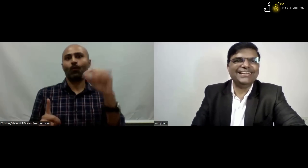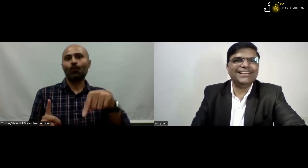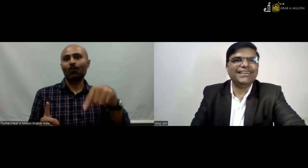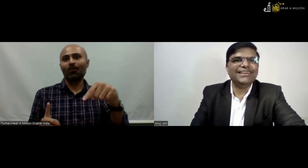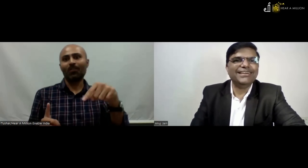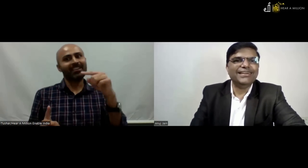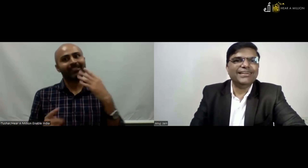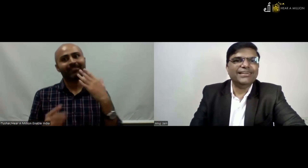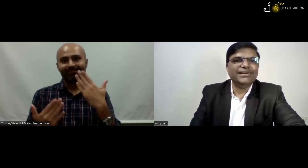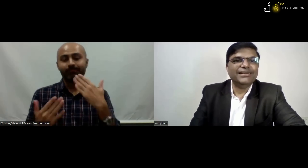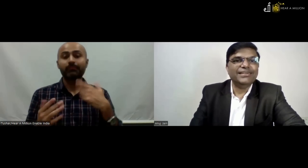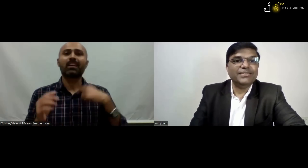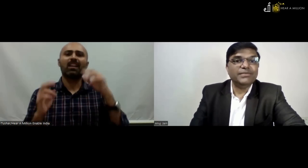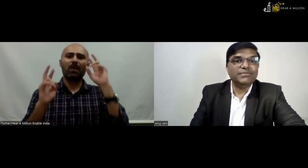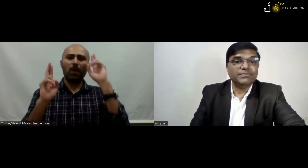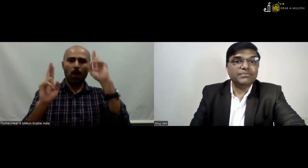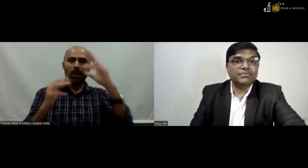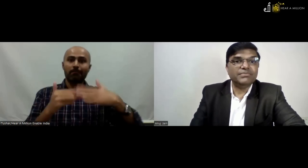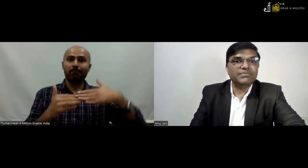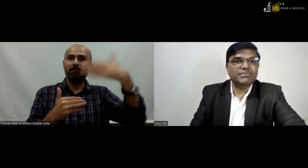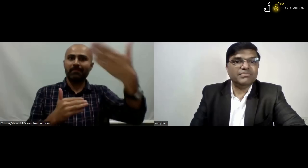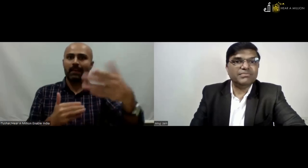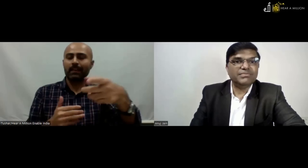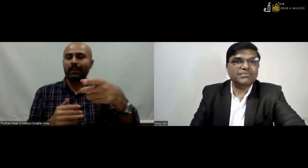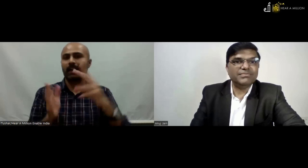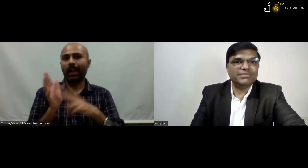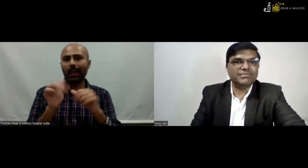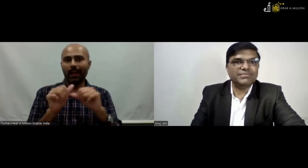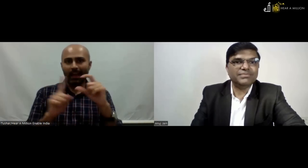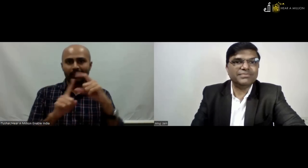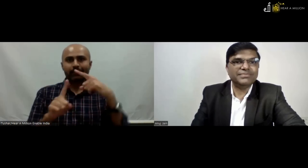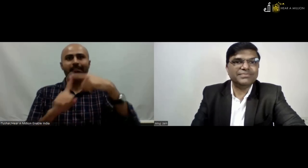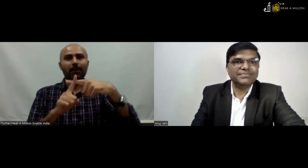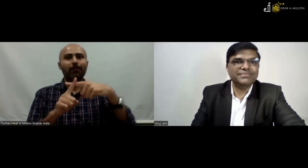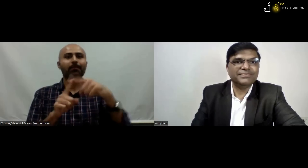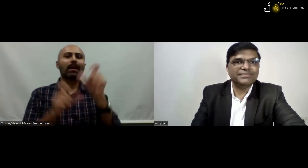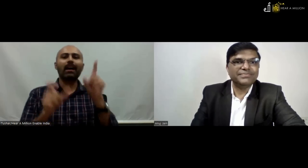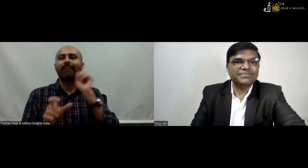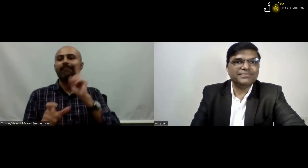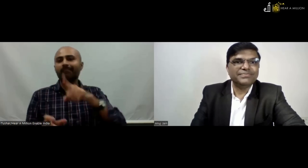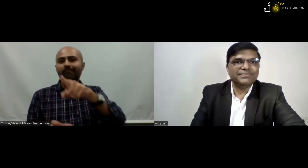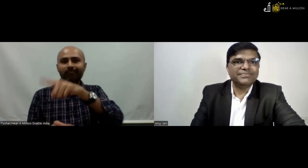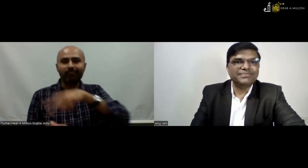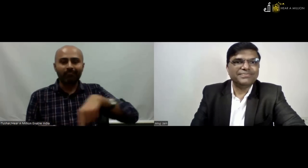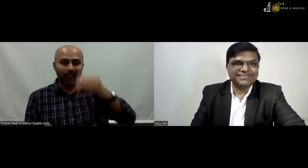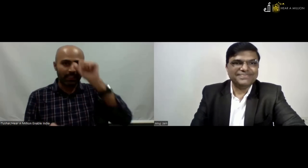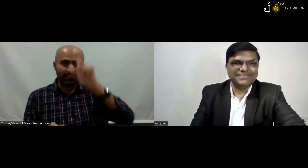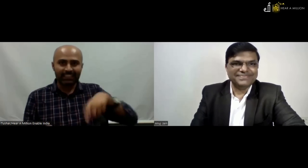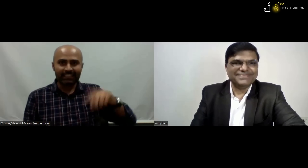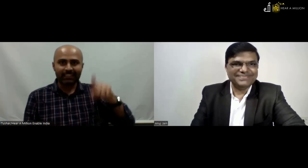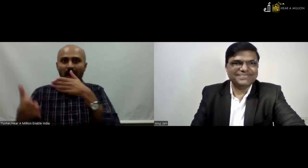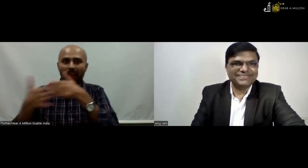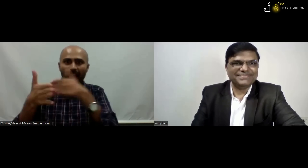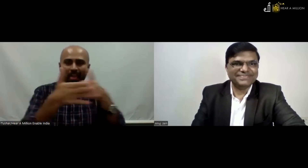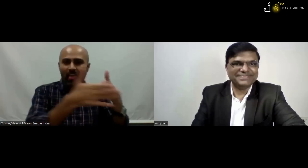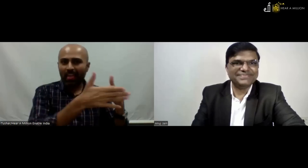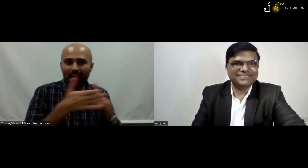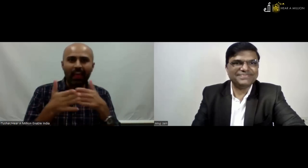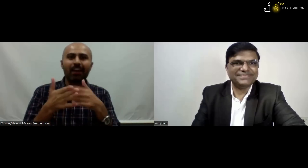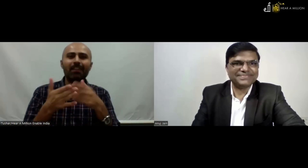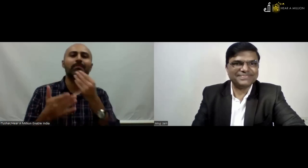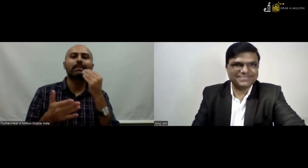so much, Anuj, for sharing so much history and details about your advocacy efforts. This is really important. So we